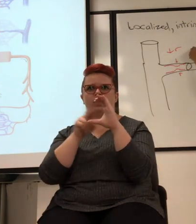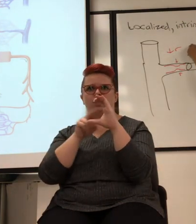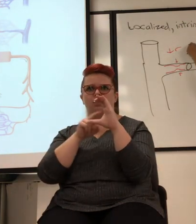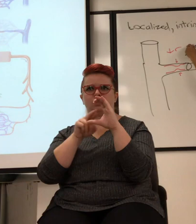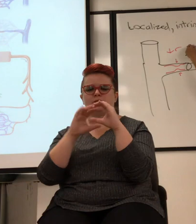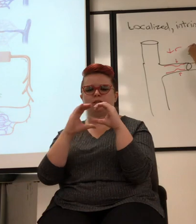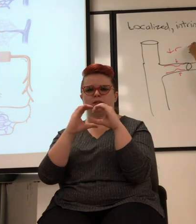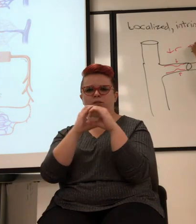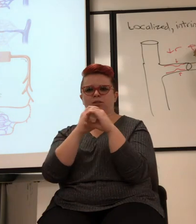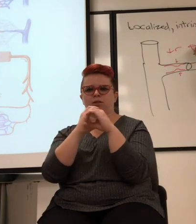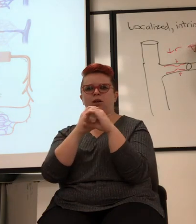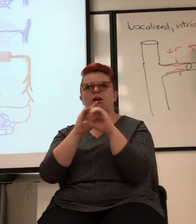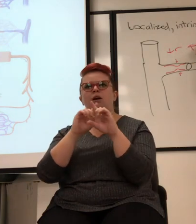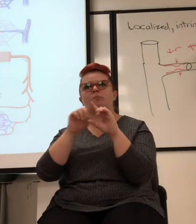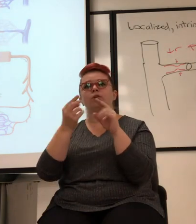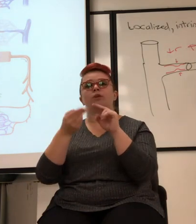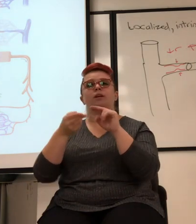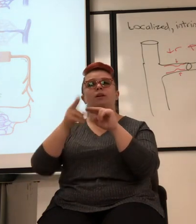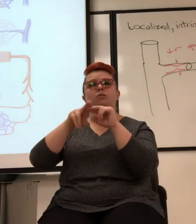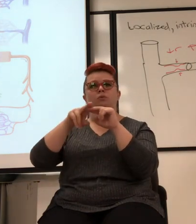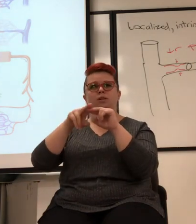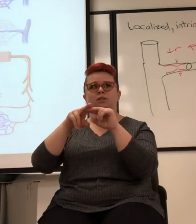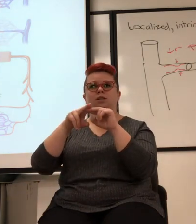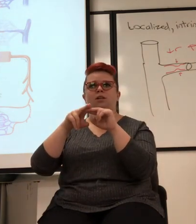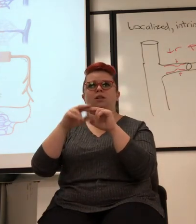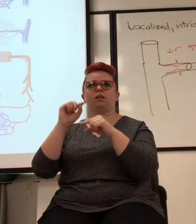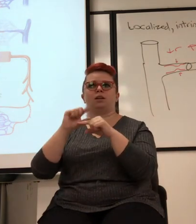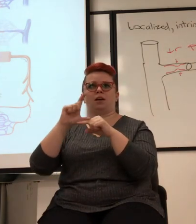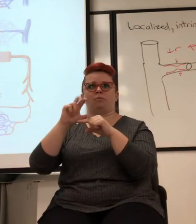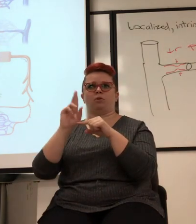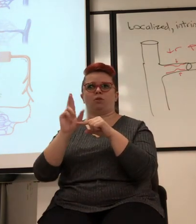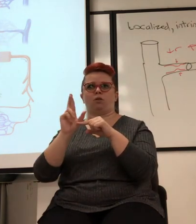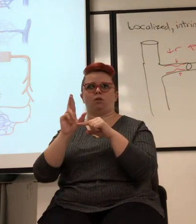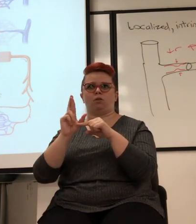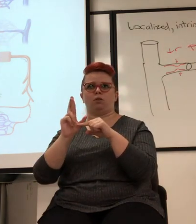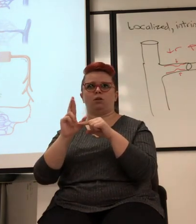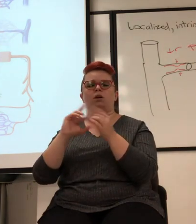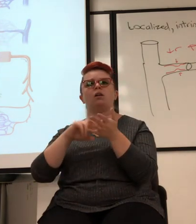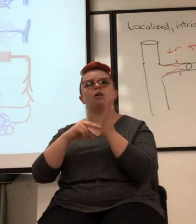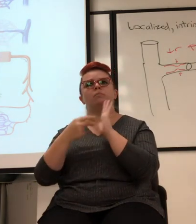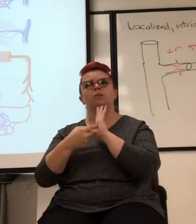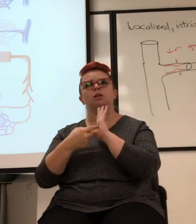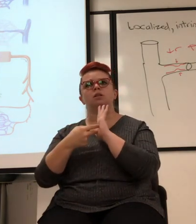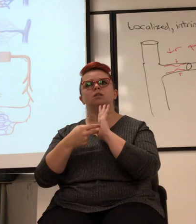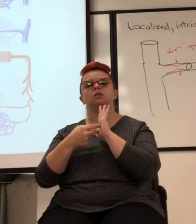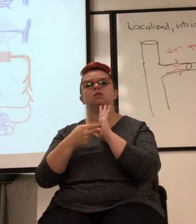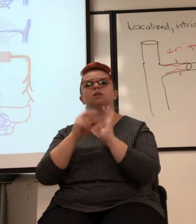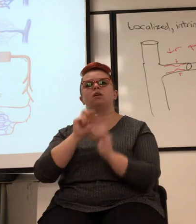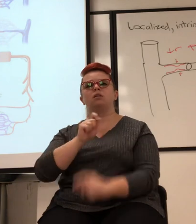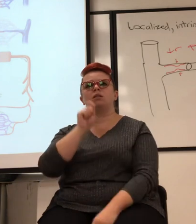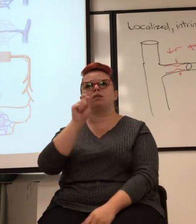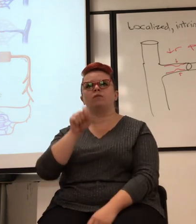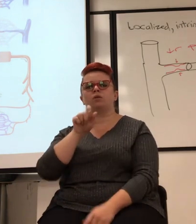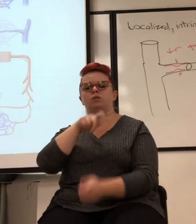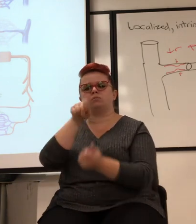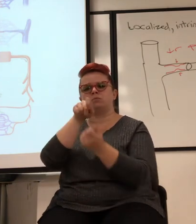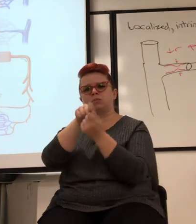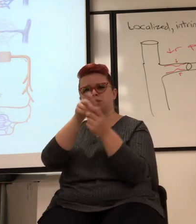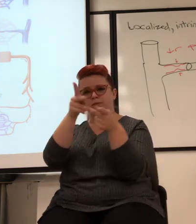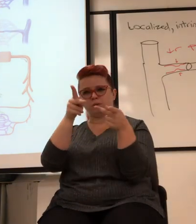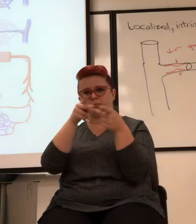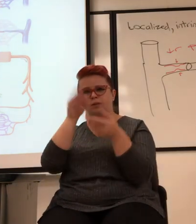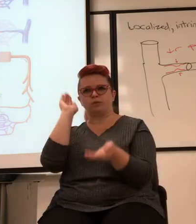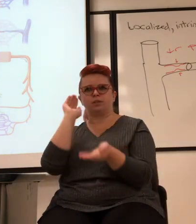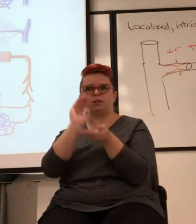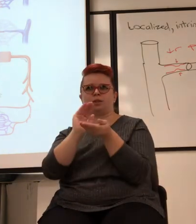you're increasing capital R, right? Therefore, at this particular point, you're decreasing